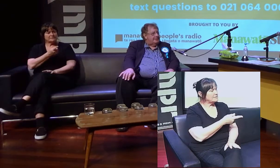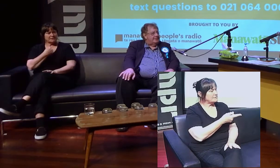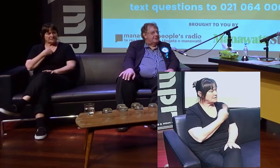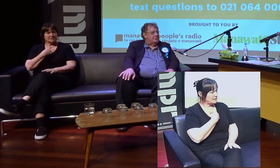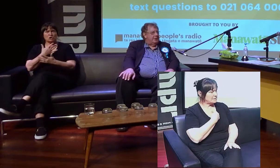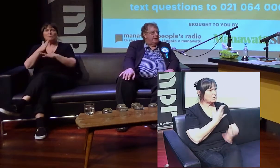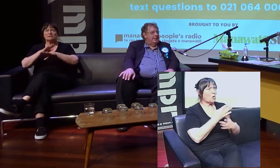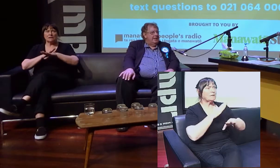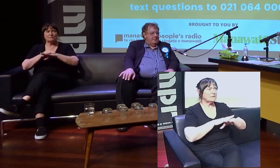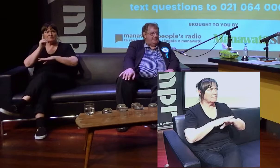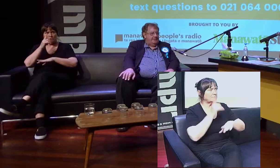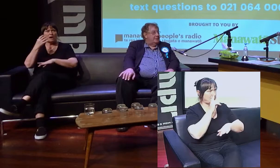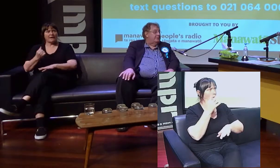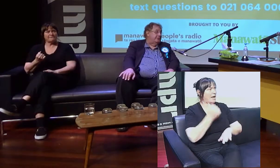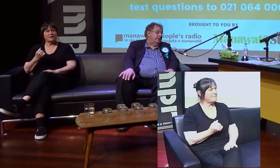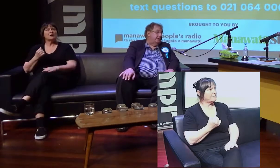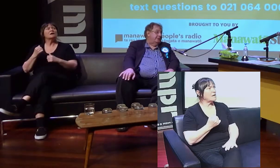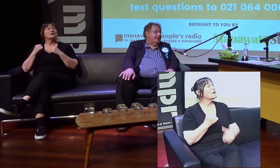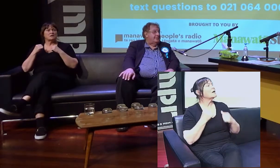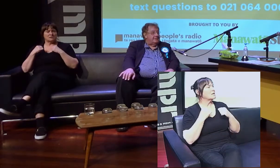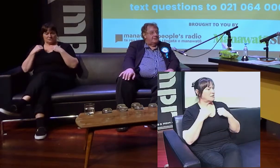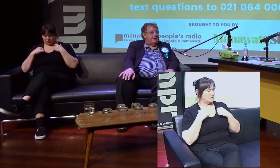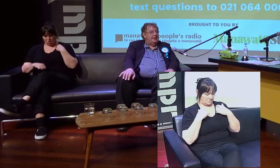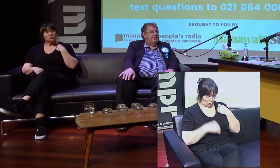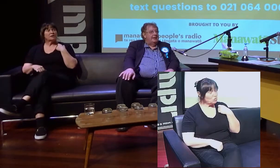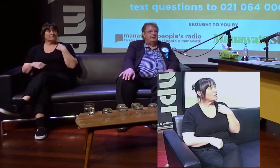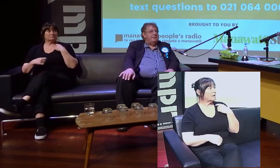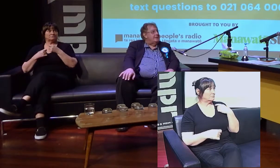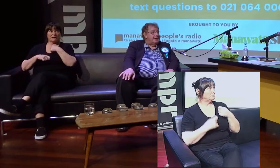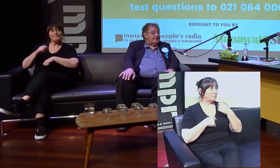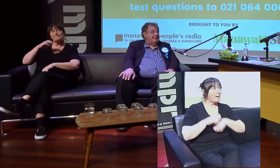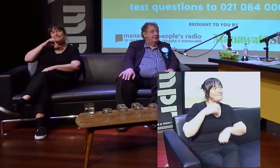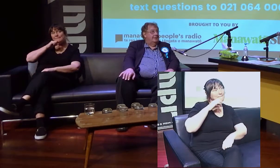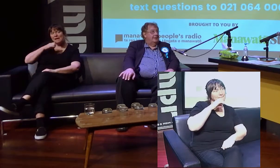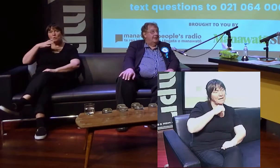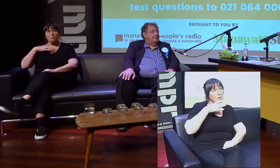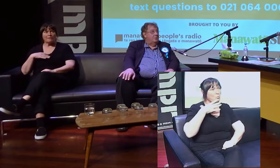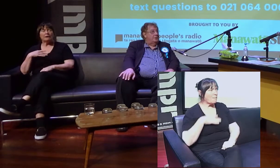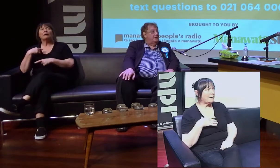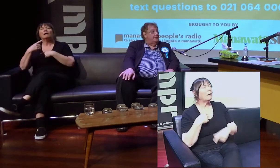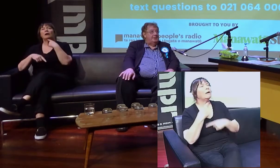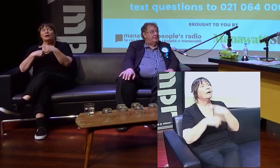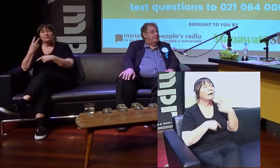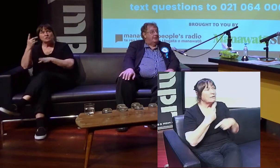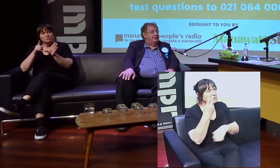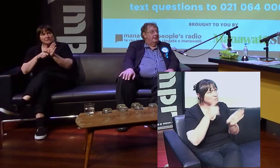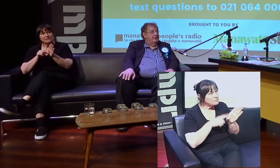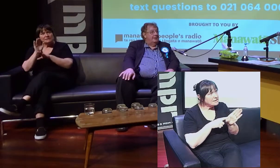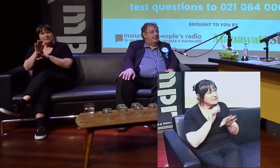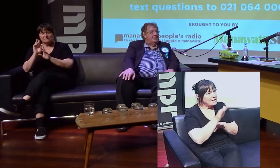many instances where people have gone for gender reassignment surgery and 2 years later have wanted a complete new